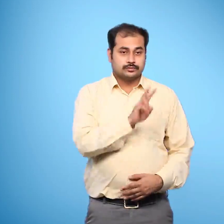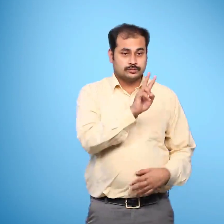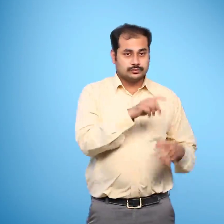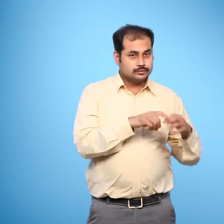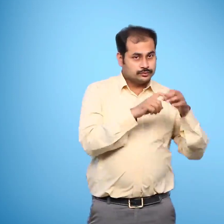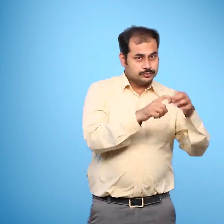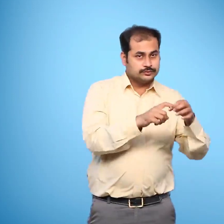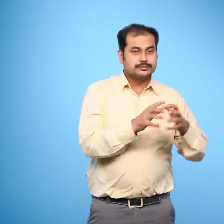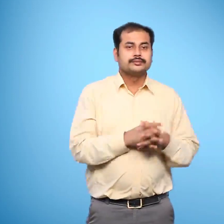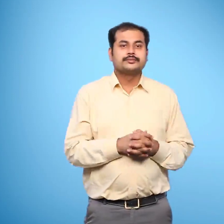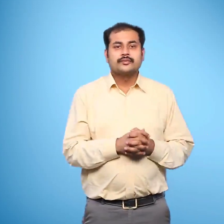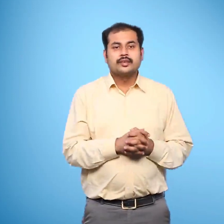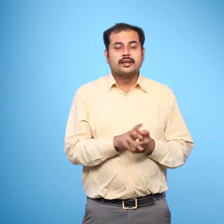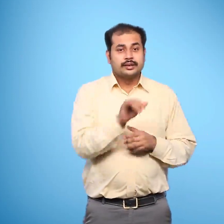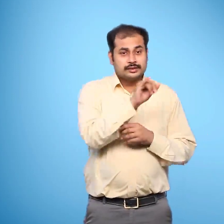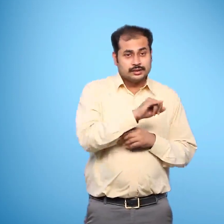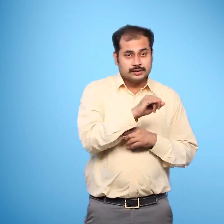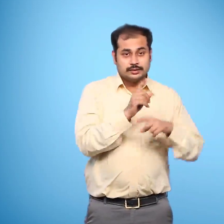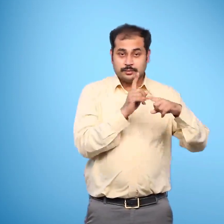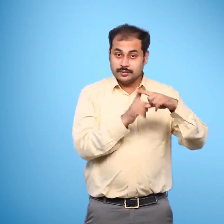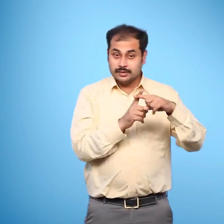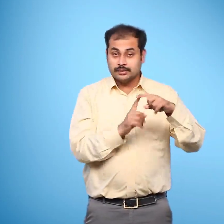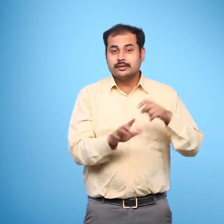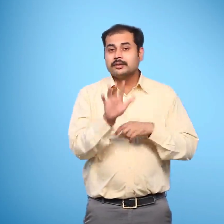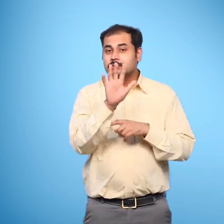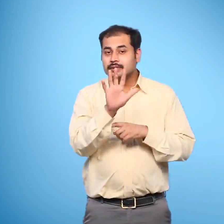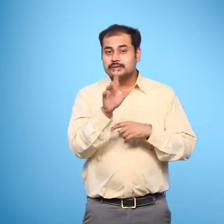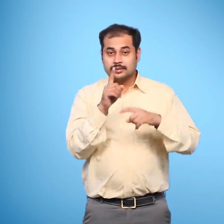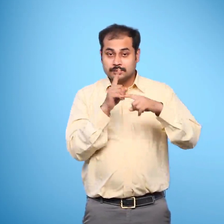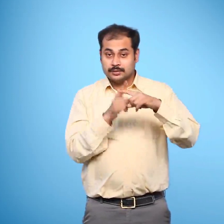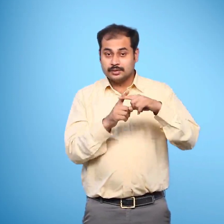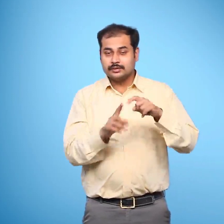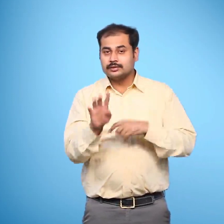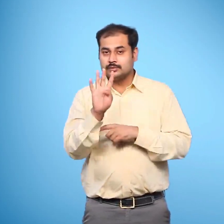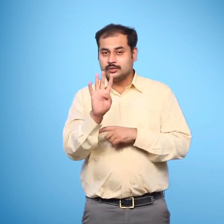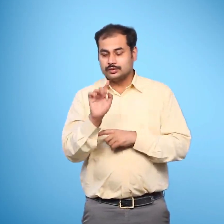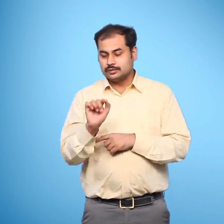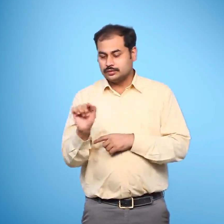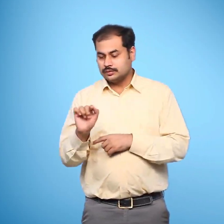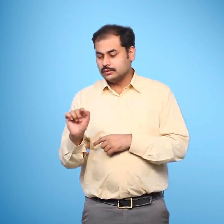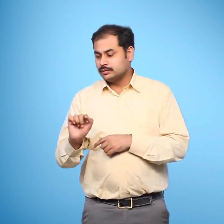Question 2. 6 plus 5 plus 4 is equal to dash.